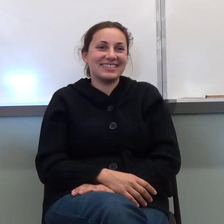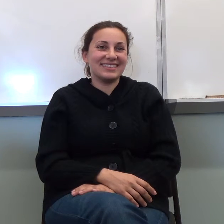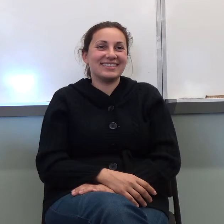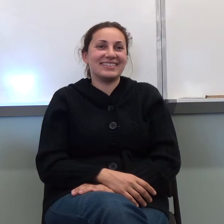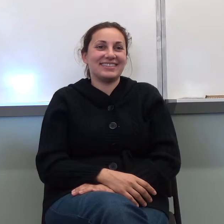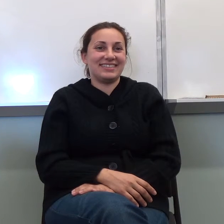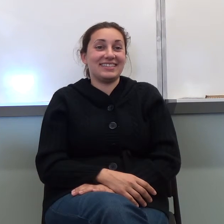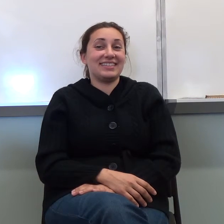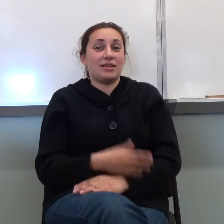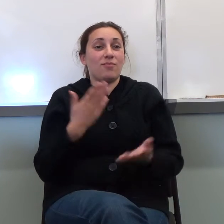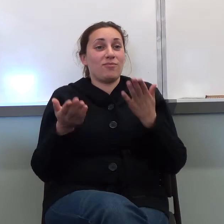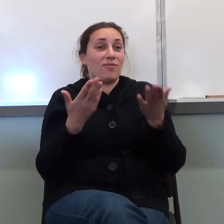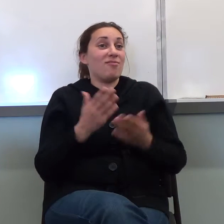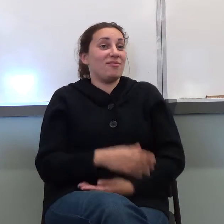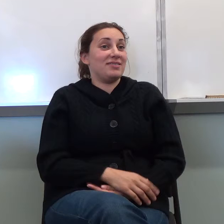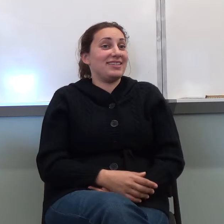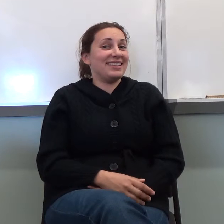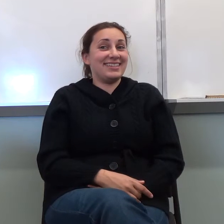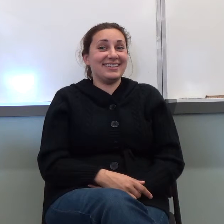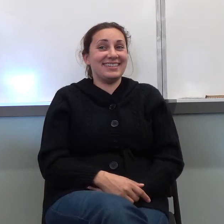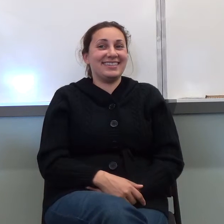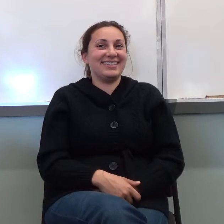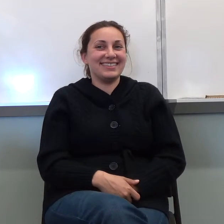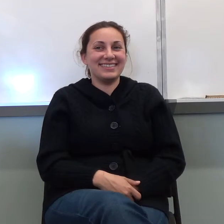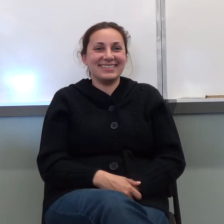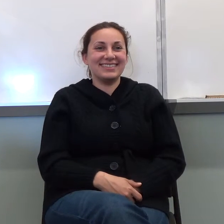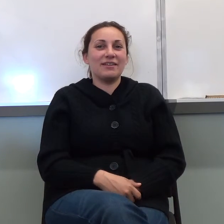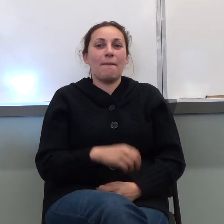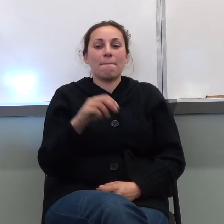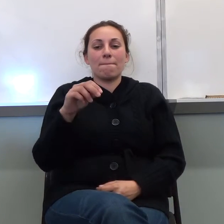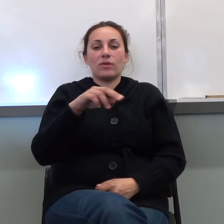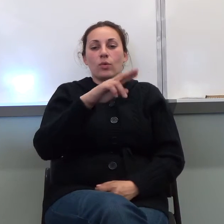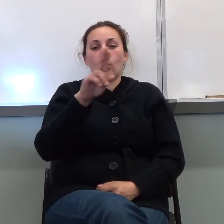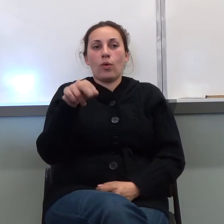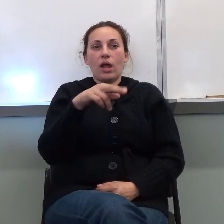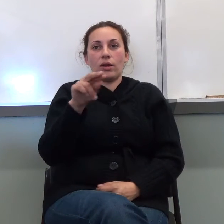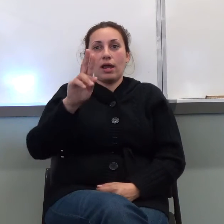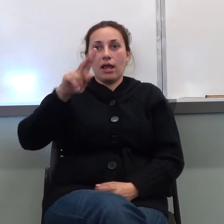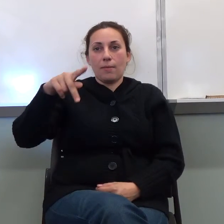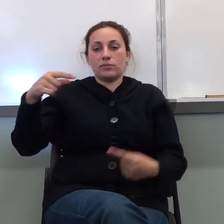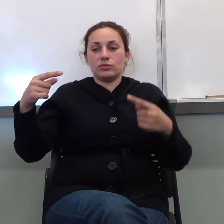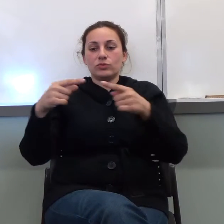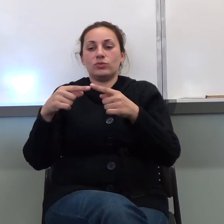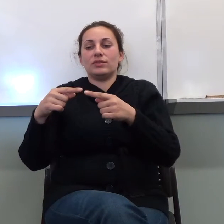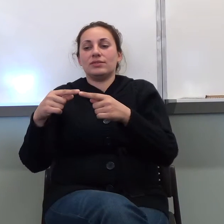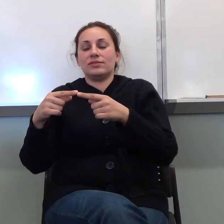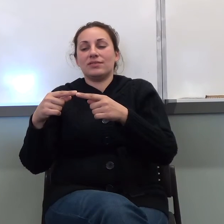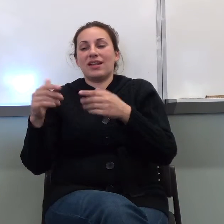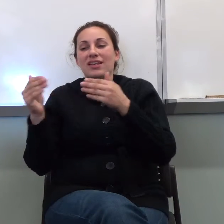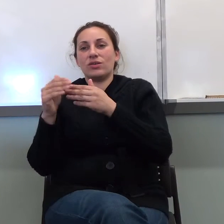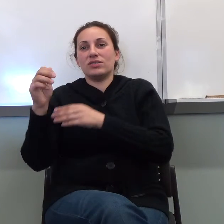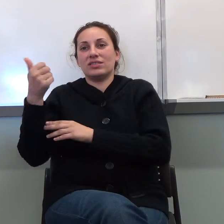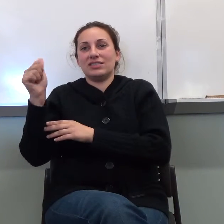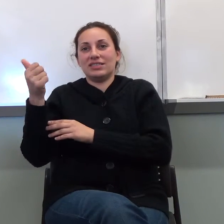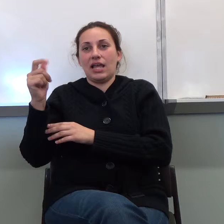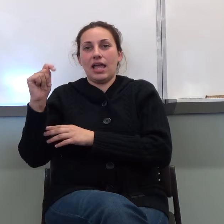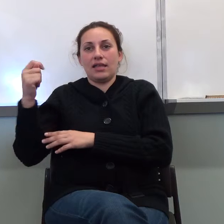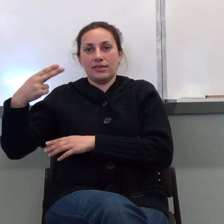Okay, now they told us to round the answer to the nearest 1/10 of a percent. Okay, in order to get that, that would be this position here, we gotta